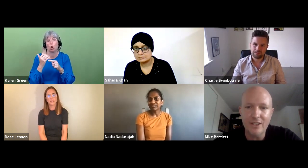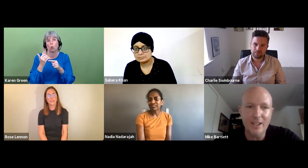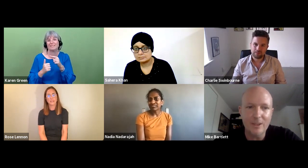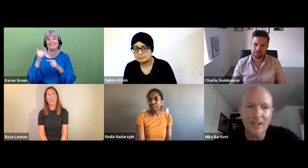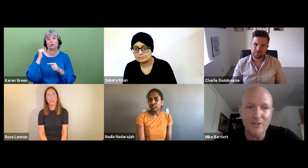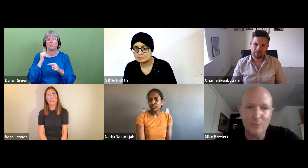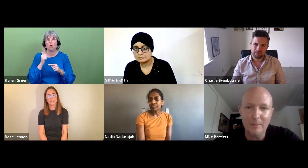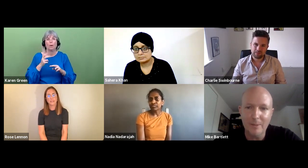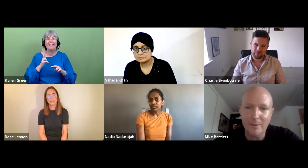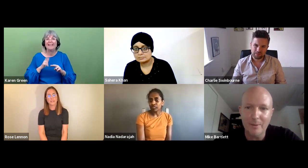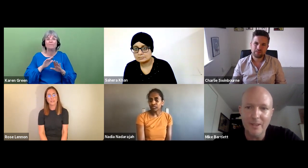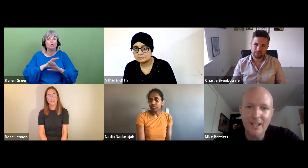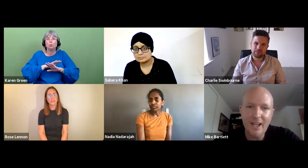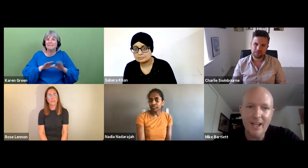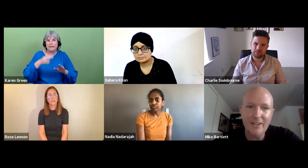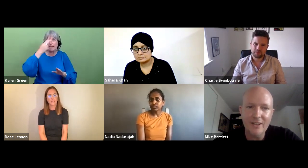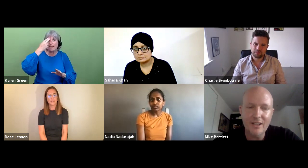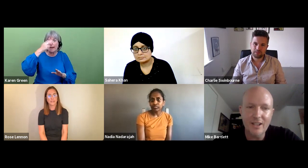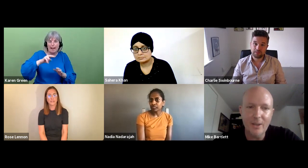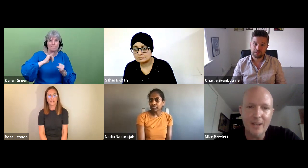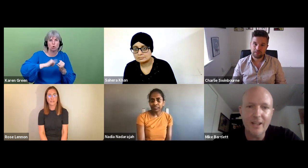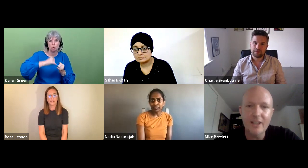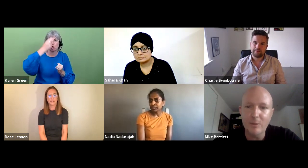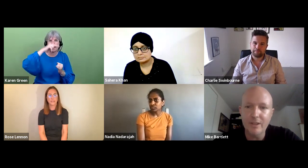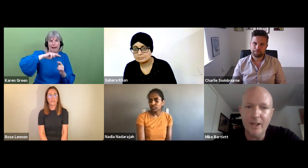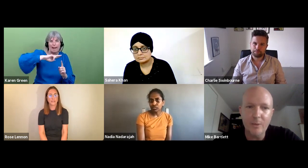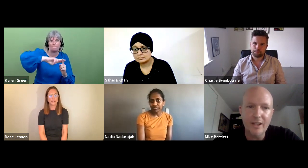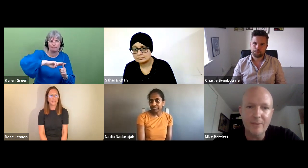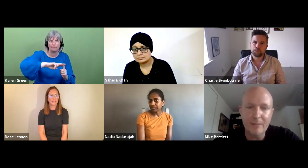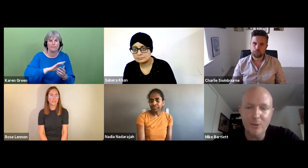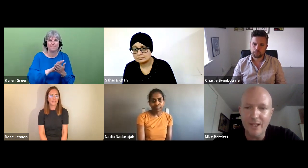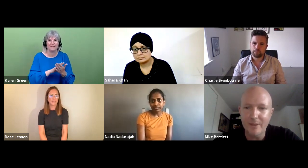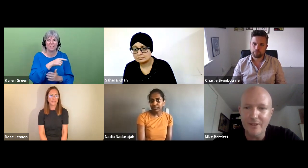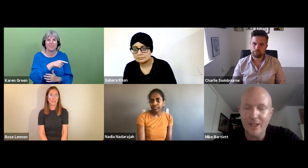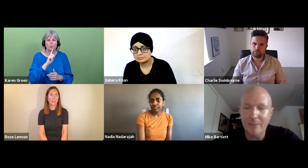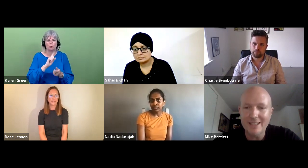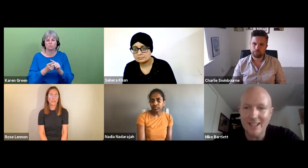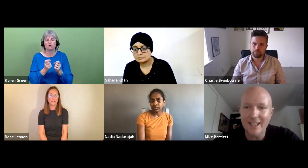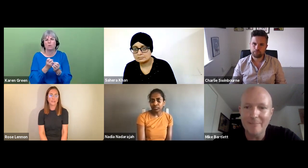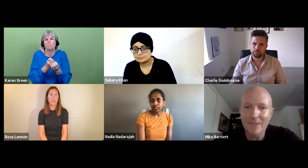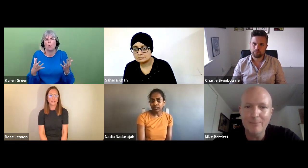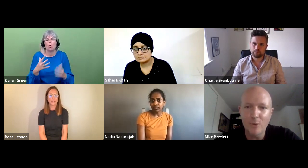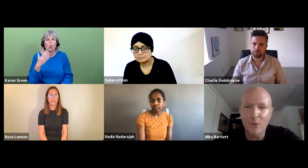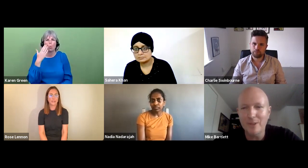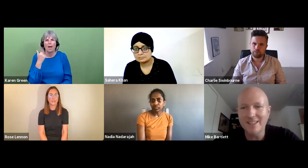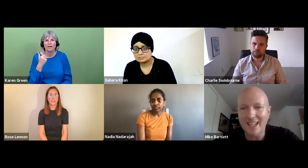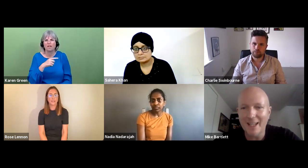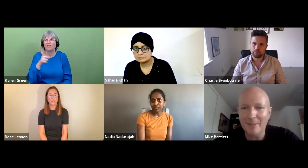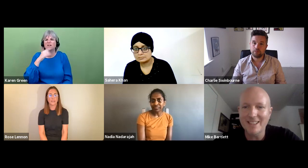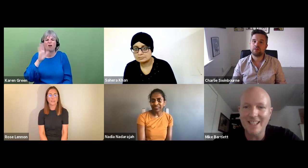up with loads of white people. And, you know, and the argument would go, well, they're more famous, you know, basically, they're more, or they wouldn't say that, but they'd say they're